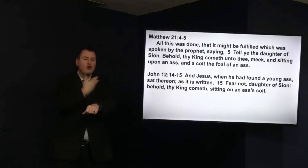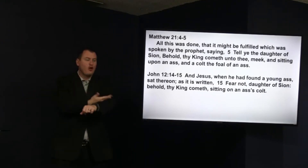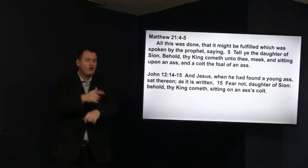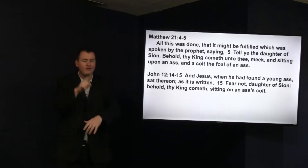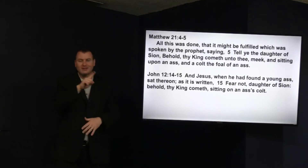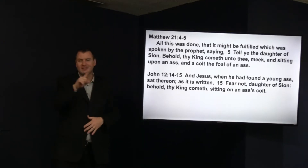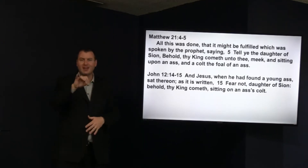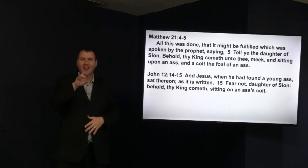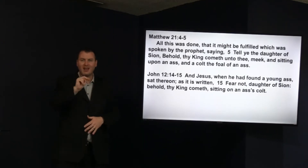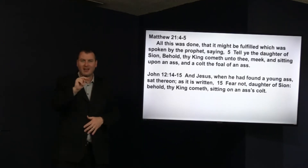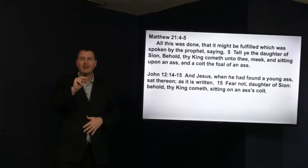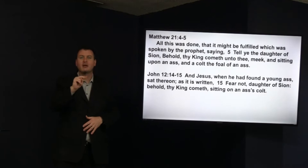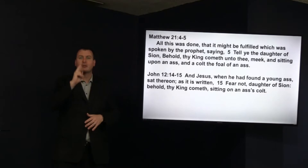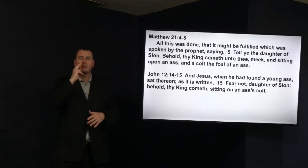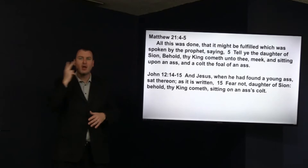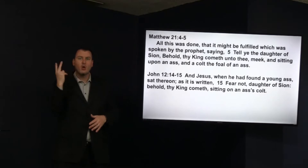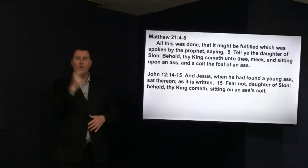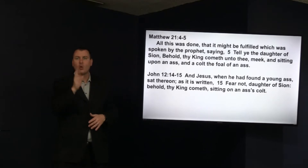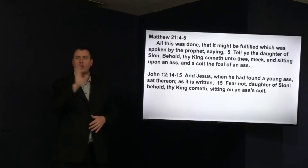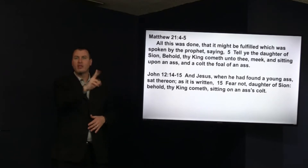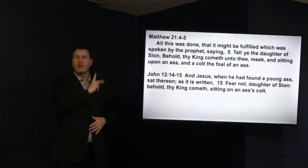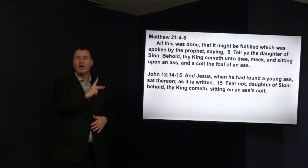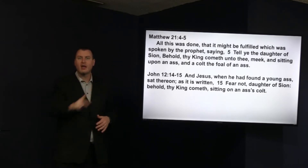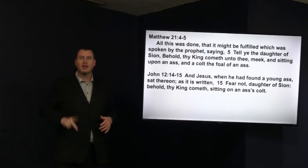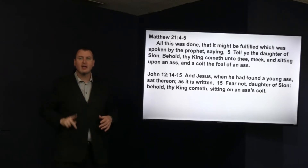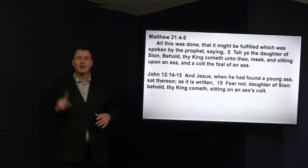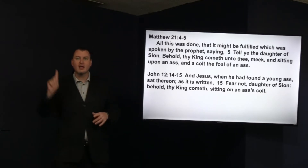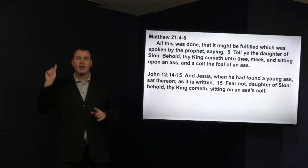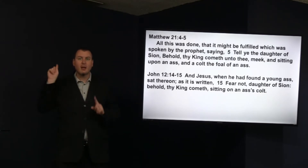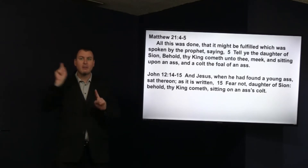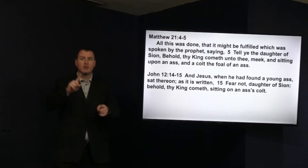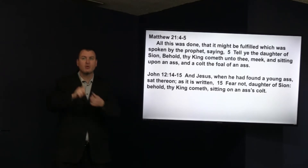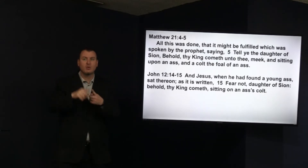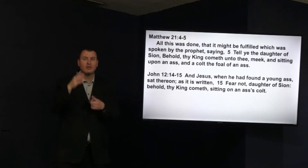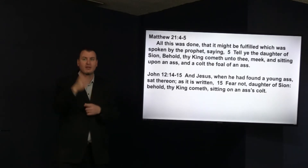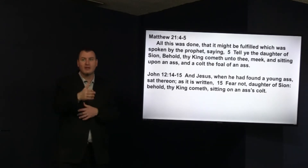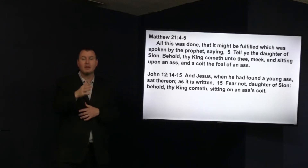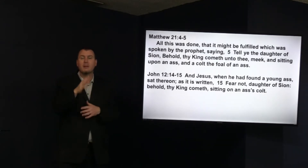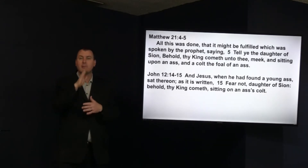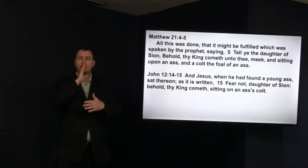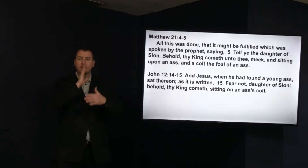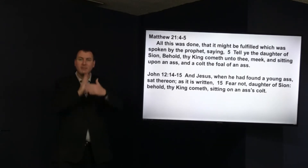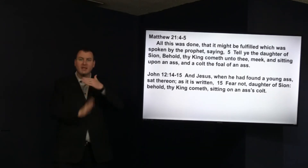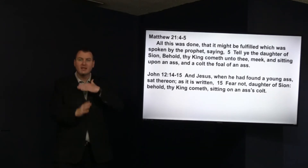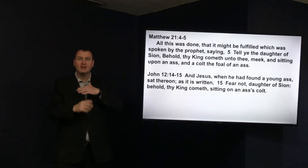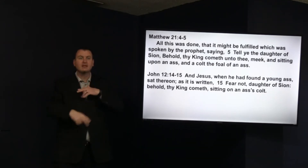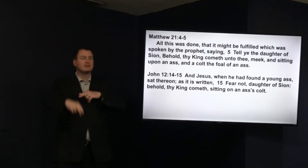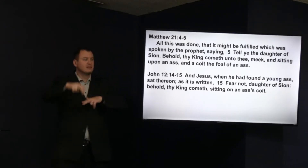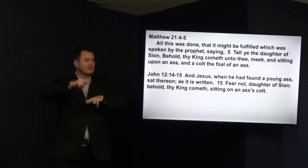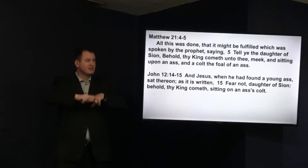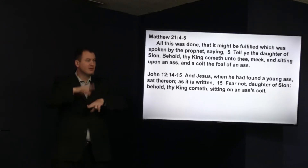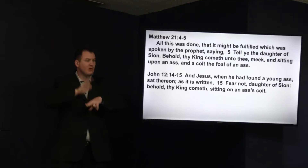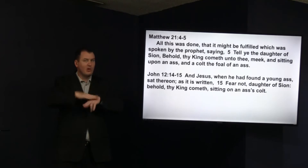of Zion, behold, thy king cometh unto thee, meek and sitting upon